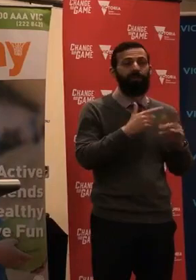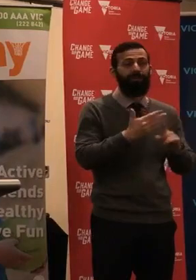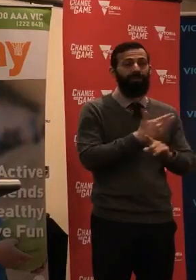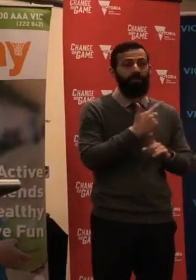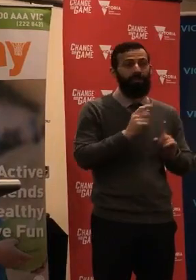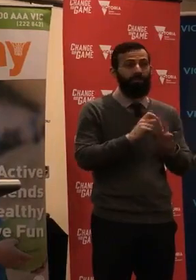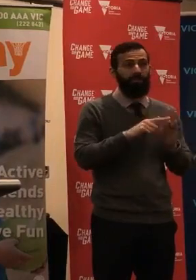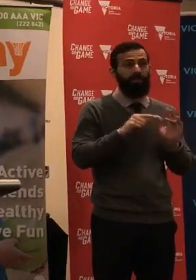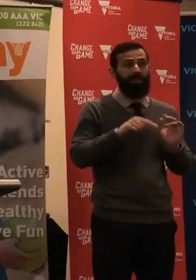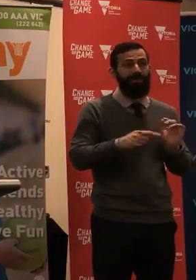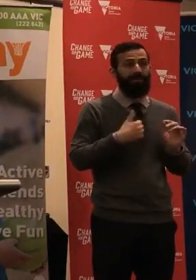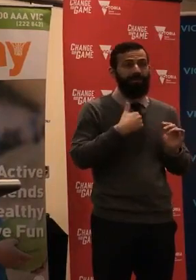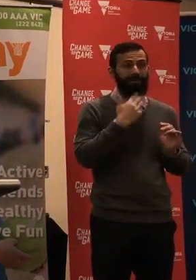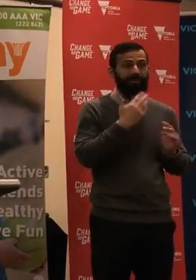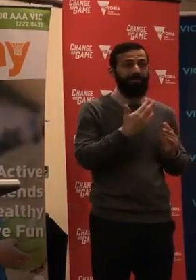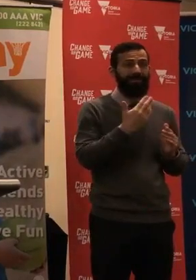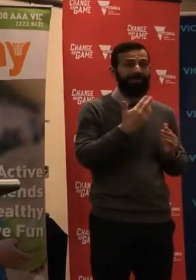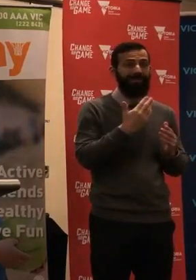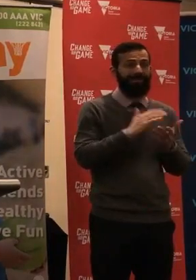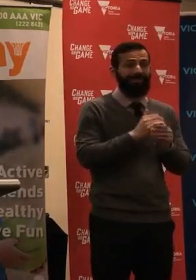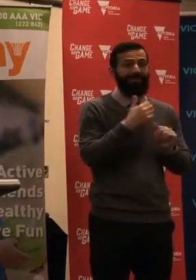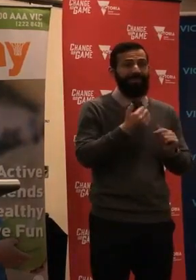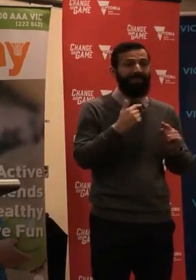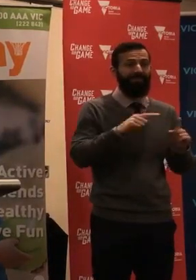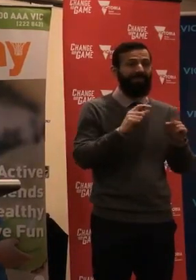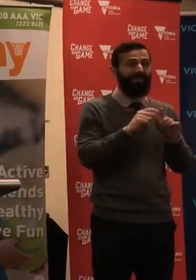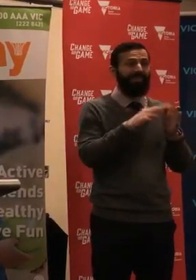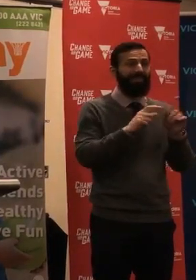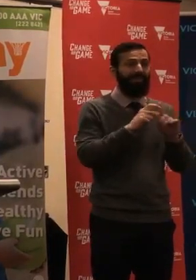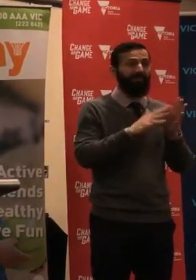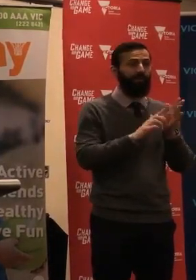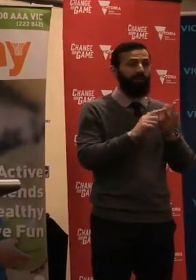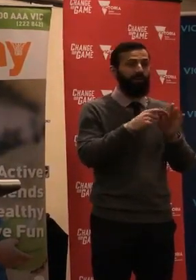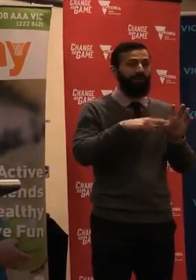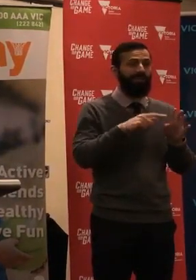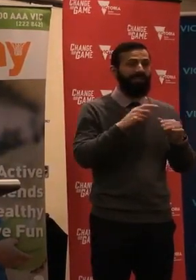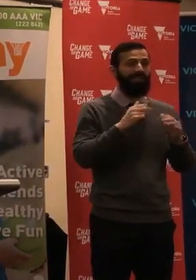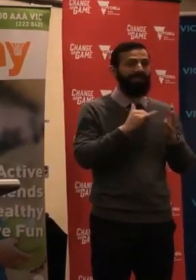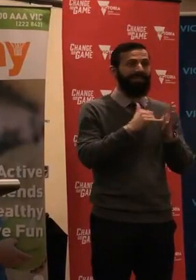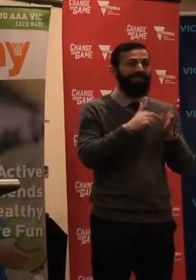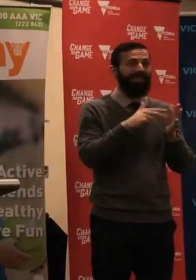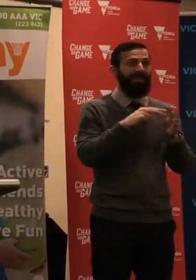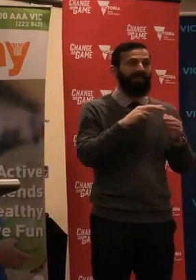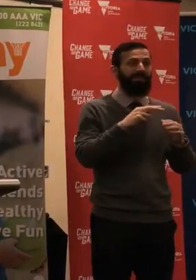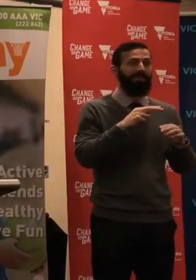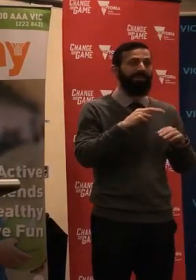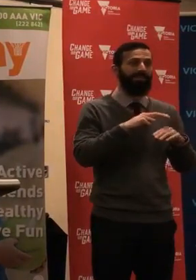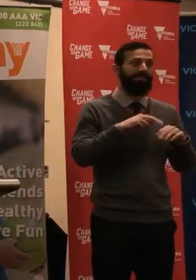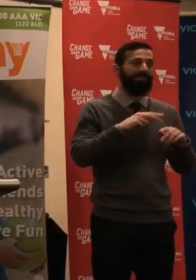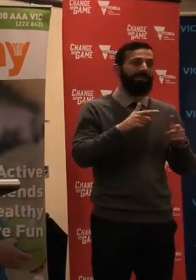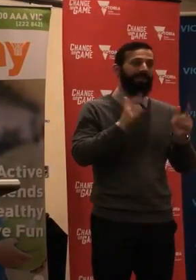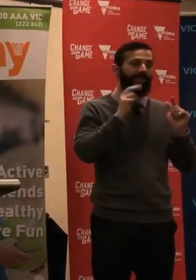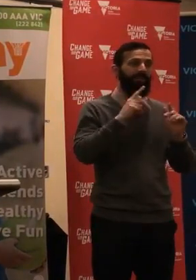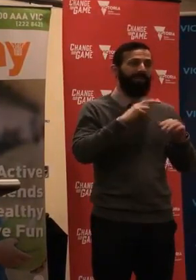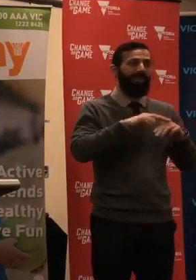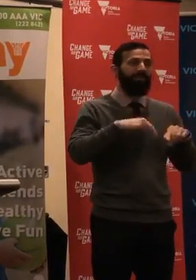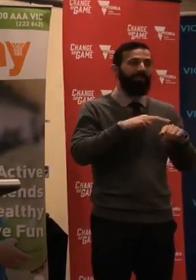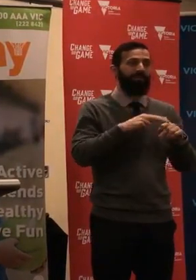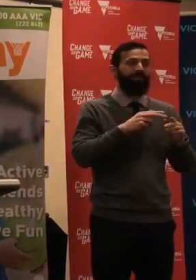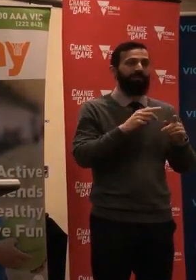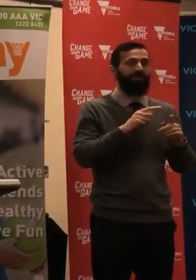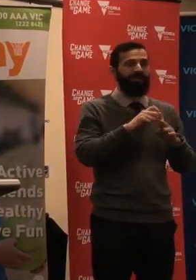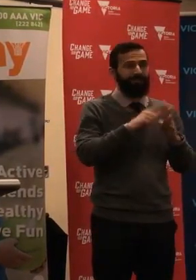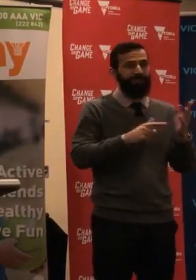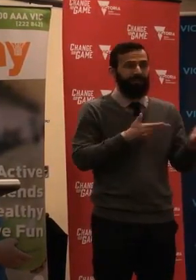that, we are pleased to be joined today by David Moody, who is the State Manager for National Disability Services, and he's going to